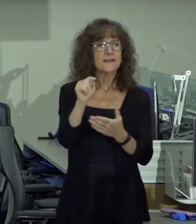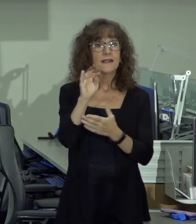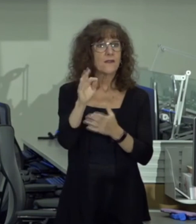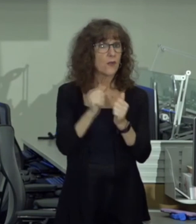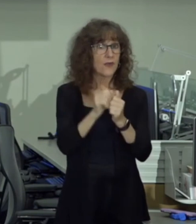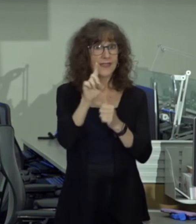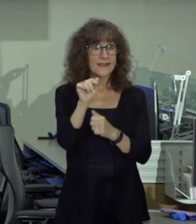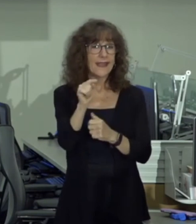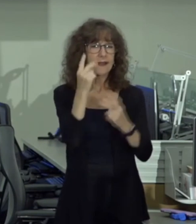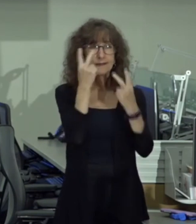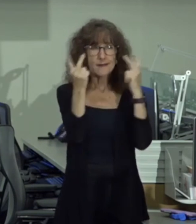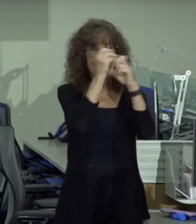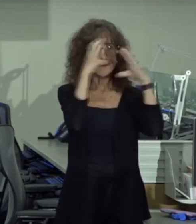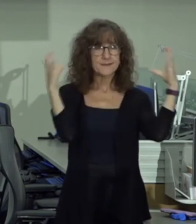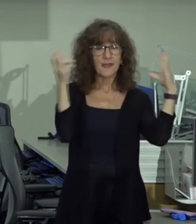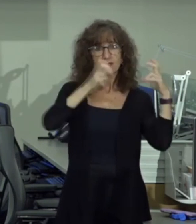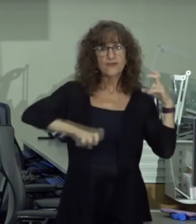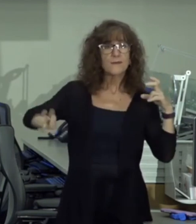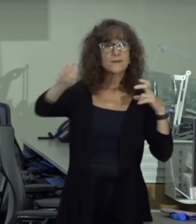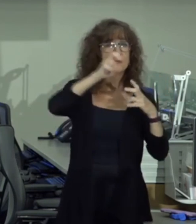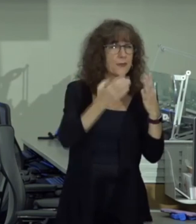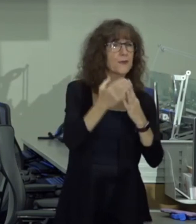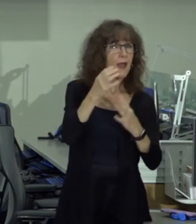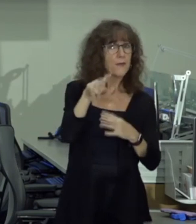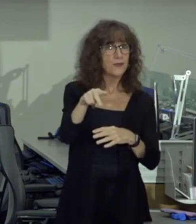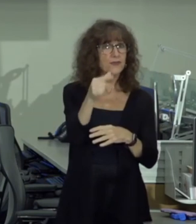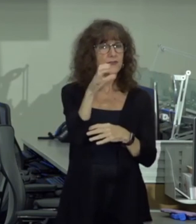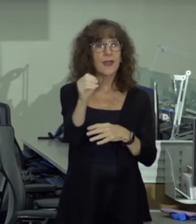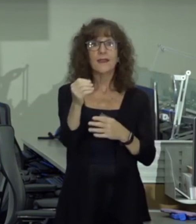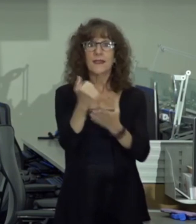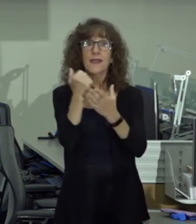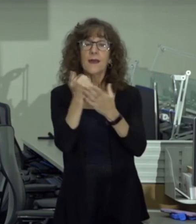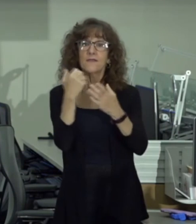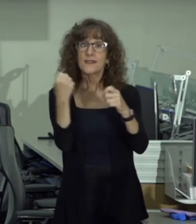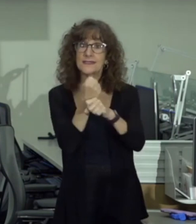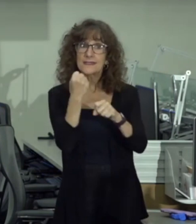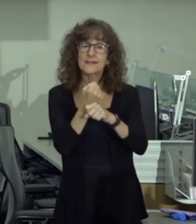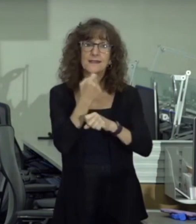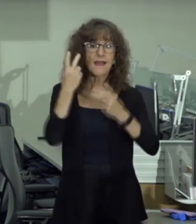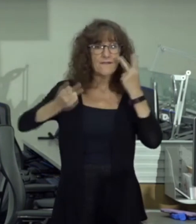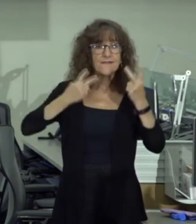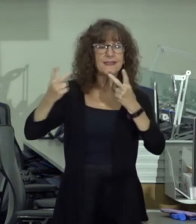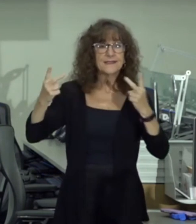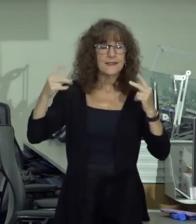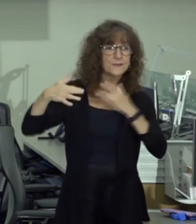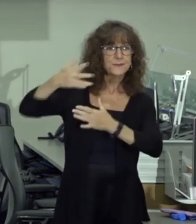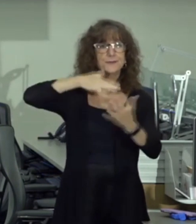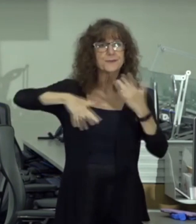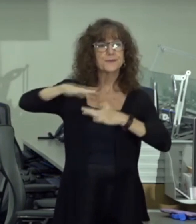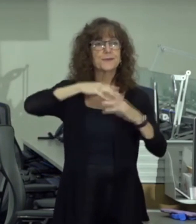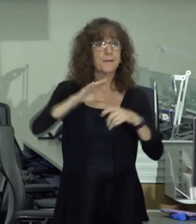data visualizations of trips throughout the county, along with helpful statistics on visit trends to different categories